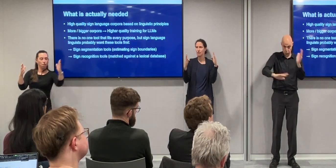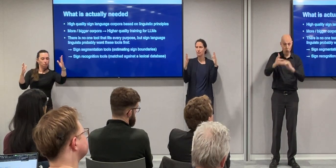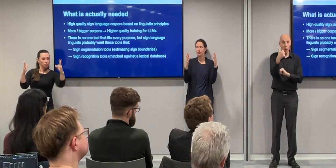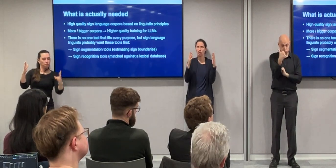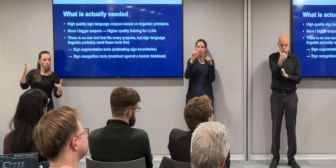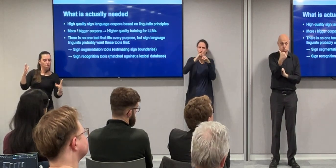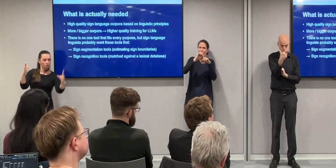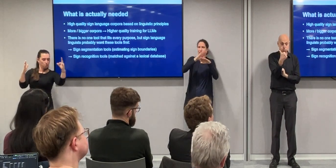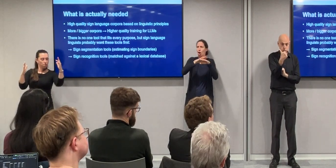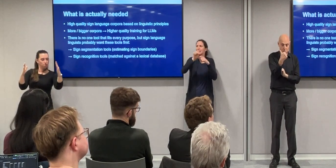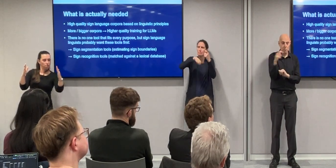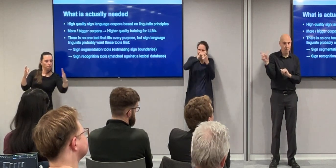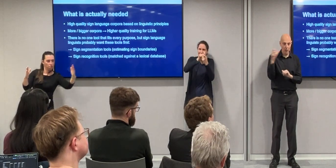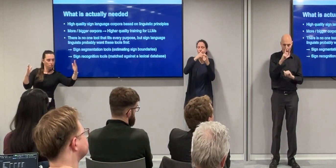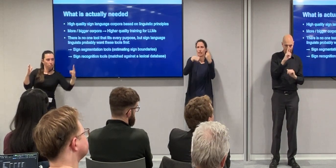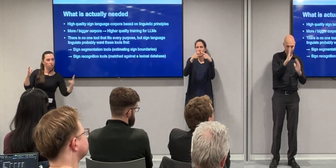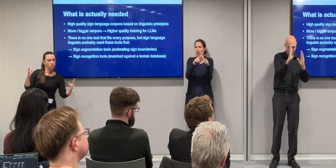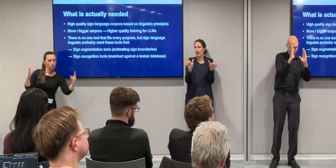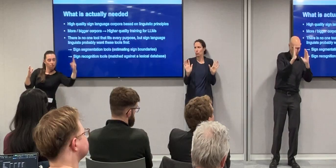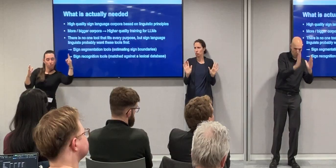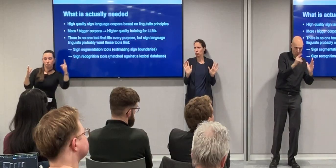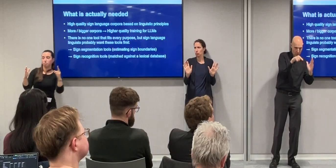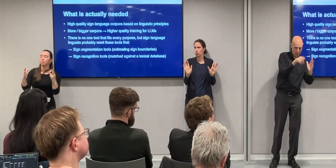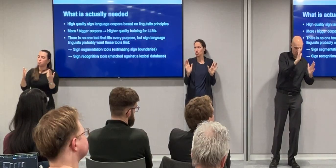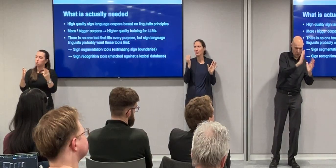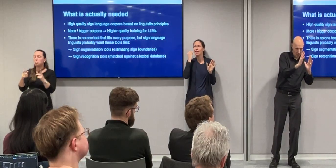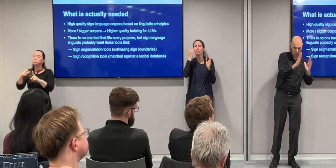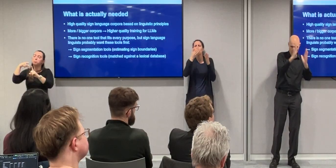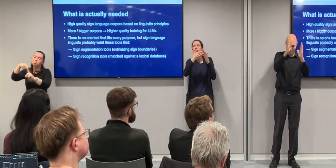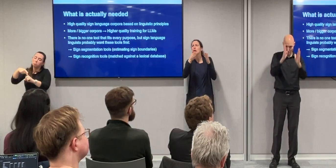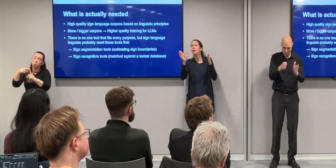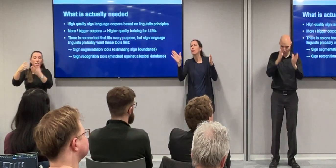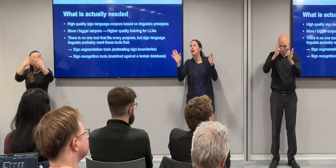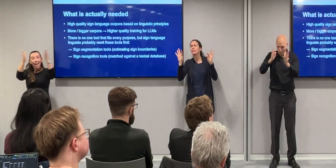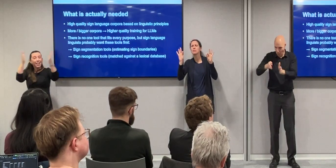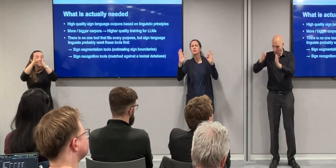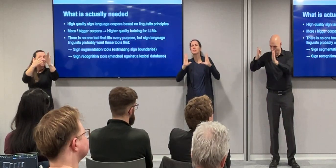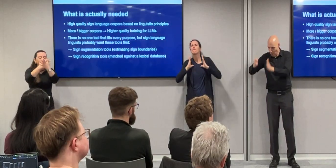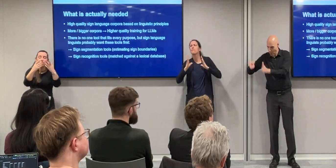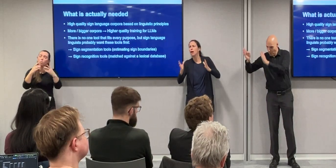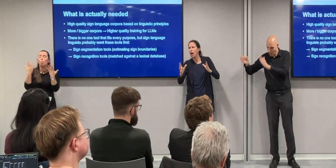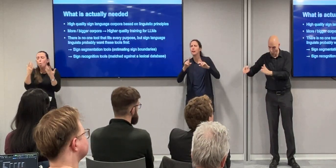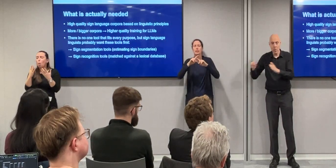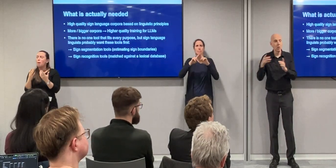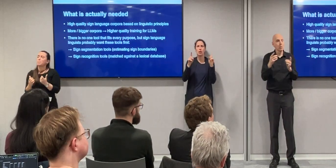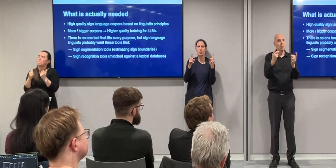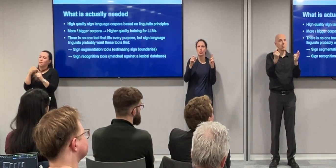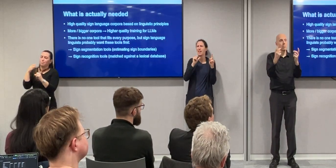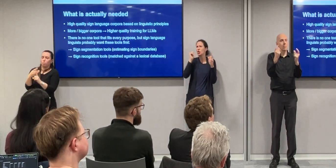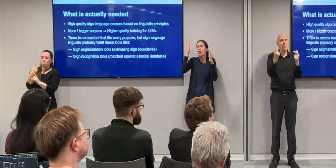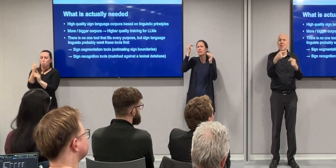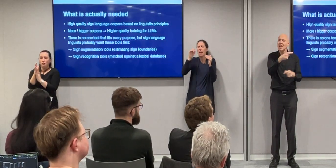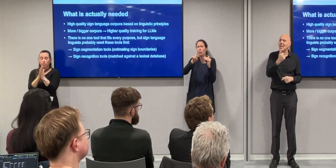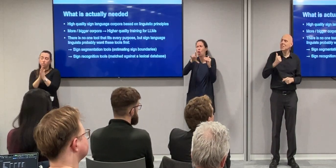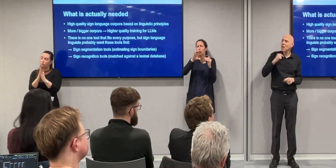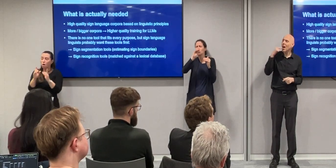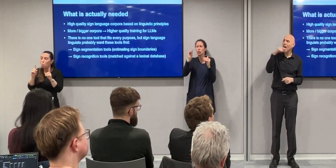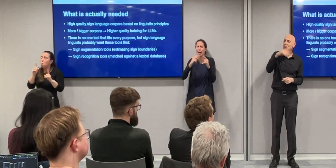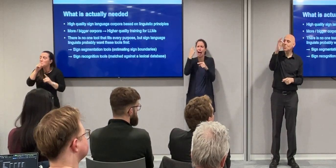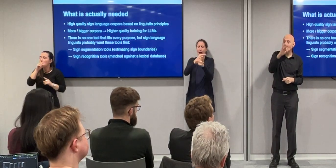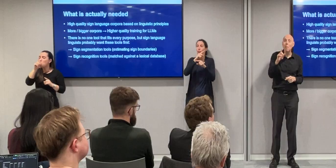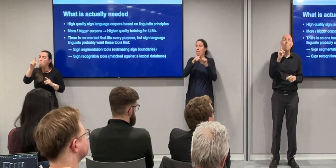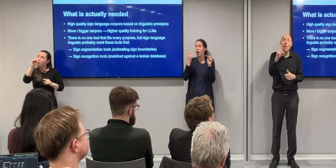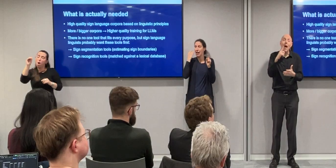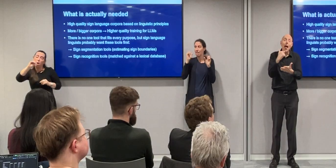trained on a specific sign language ideally, but if it generalizes across multiple sign languages, fine. Don't expect it to be 100% accurate. If I can